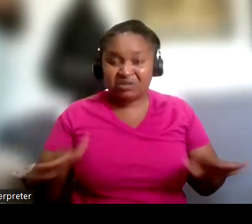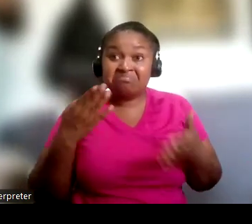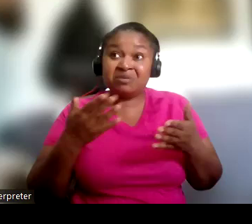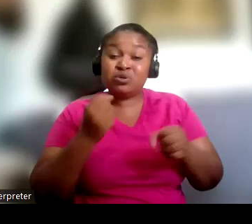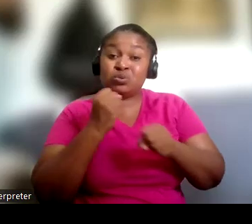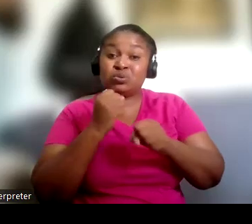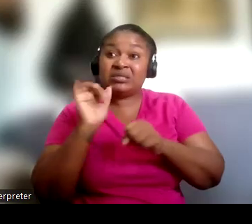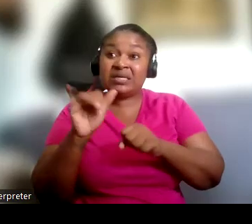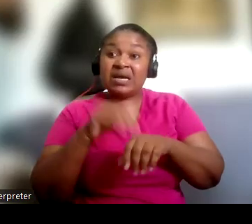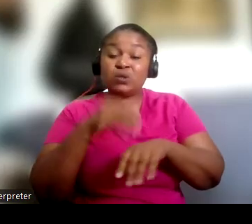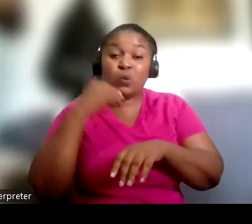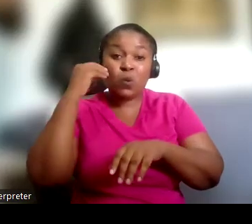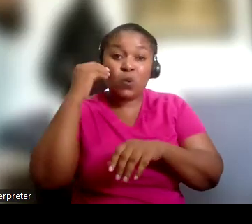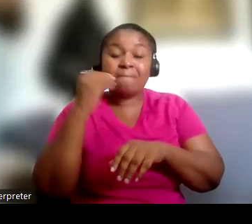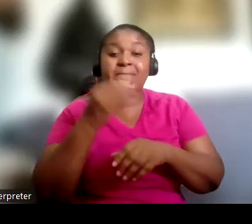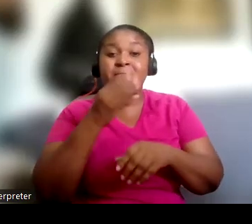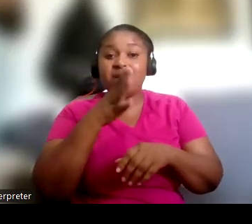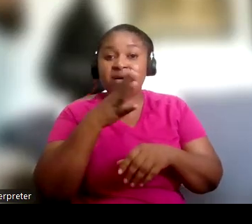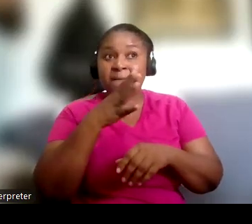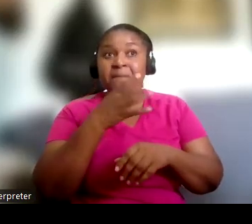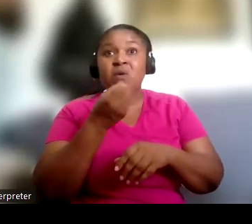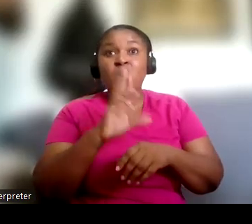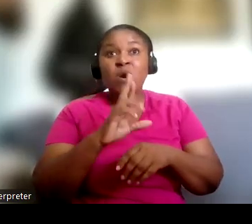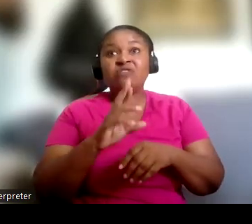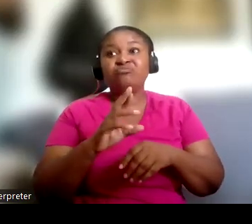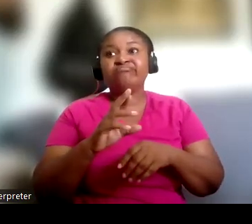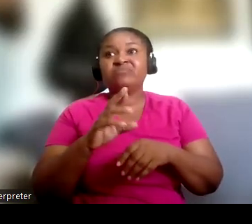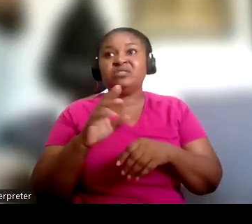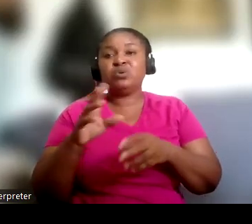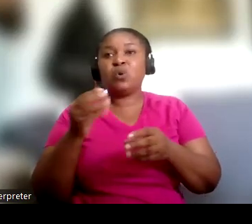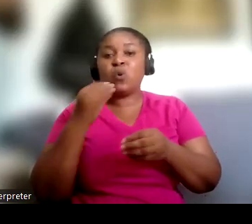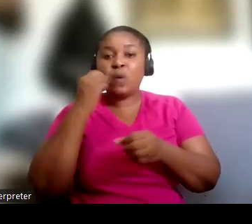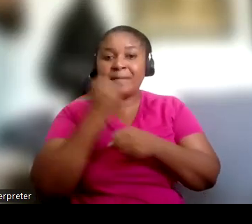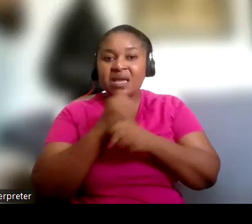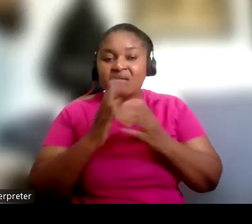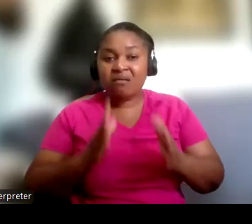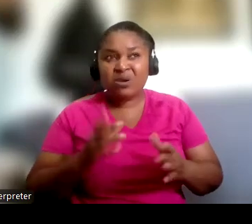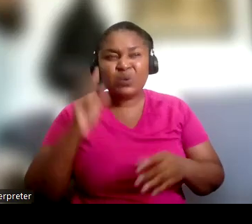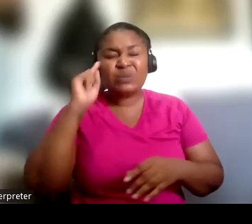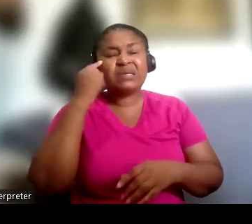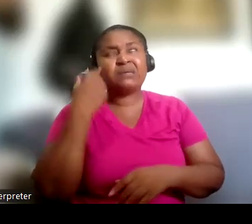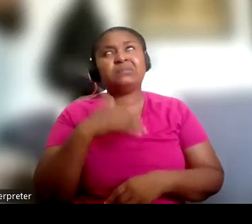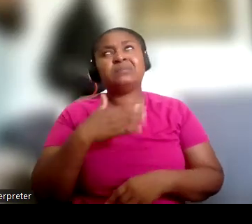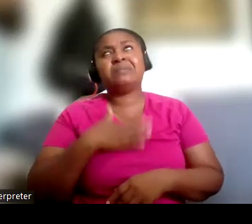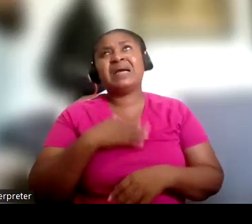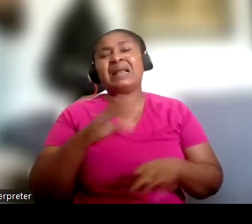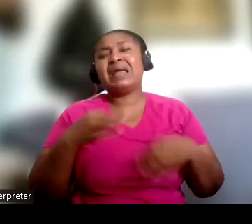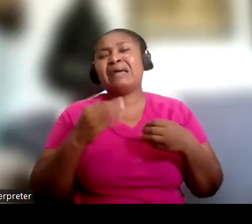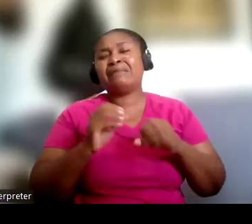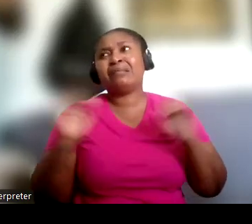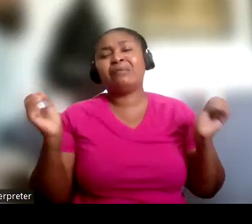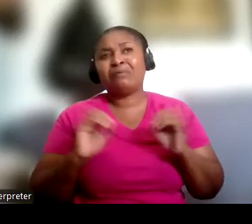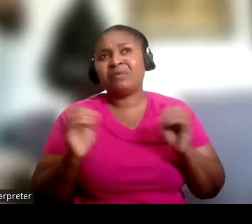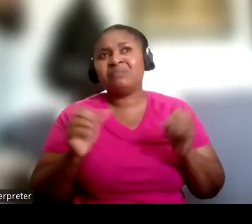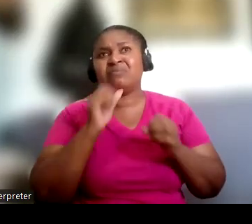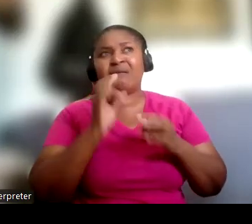mom, thinking that life has passed you by. Others who are women that you may have been classmates with or